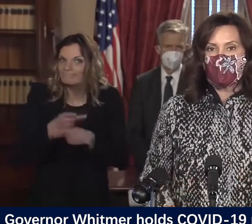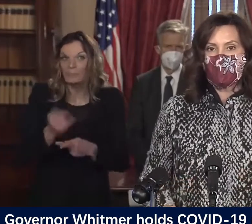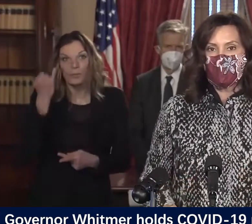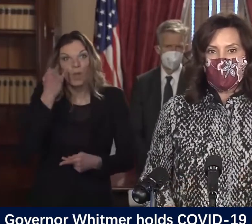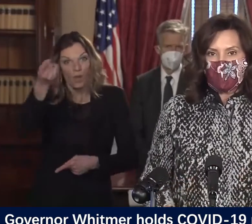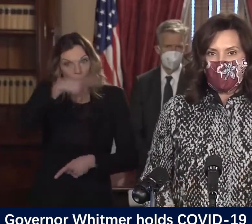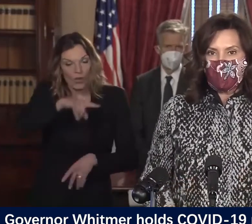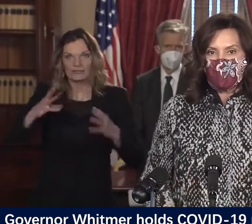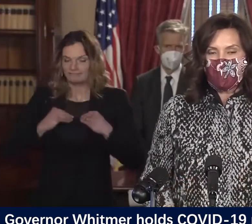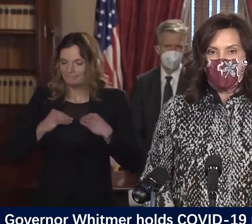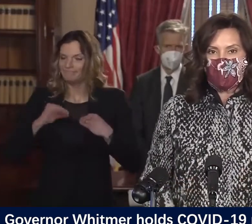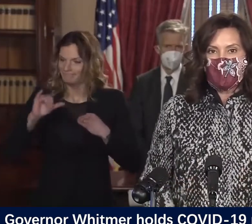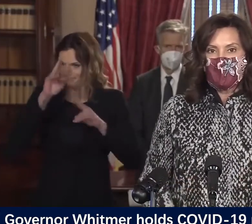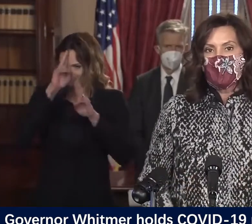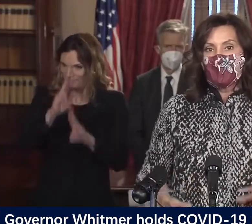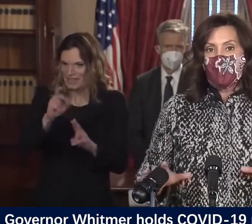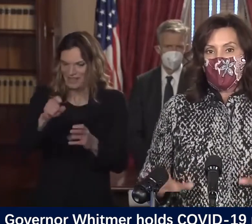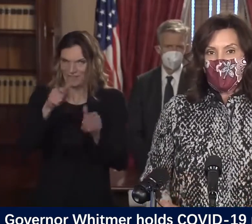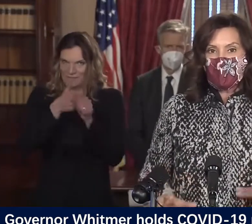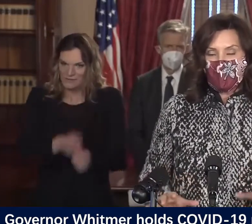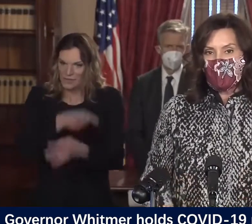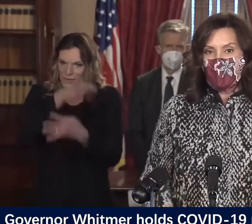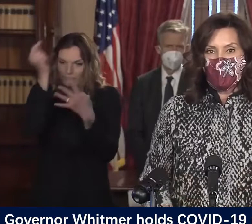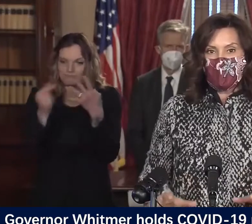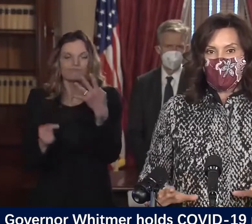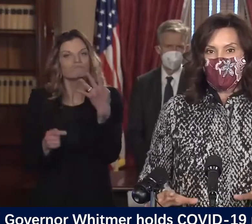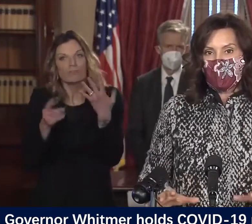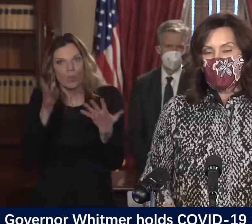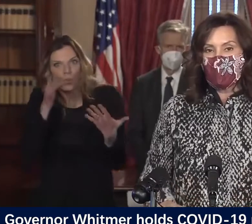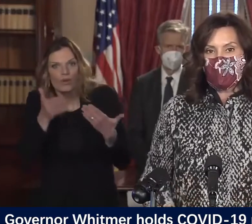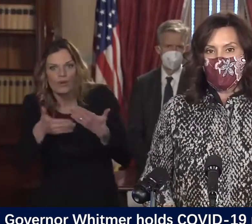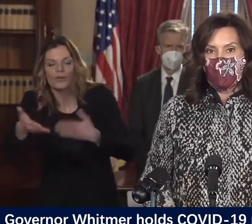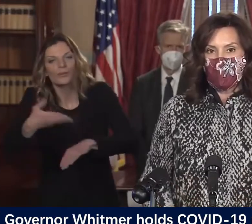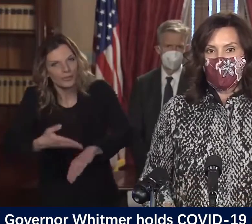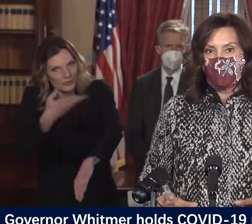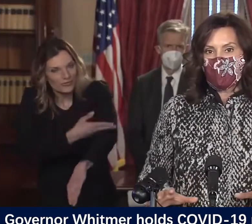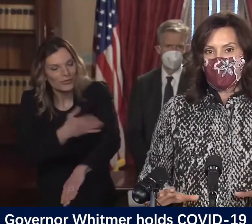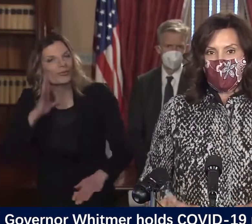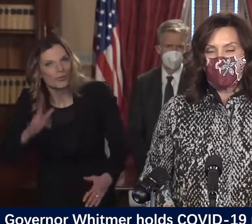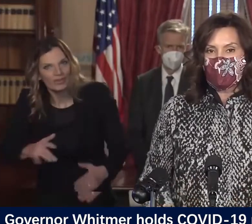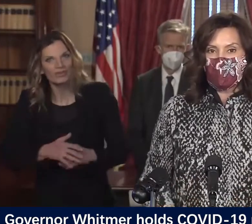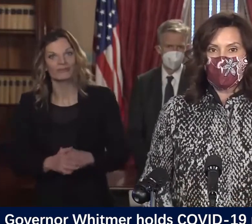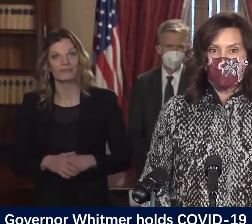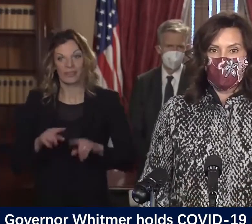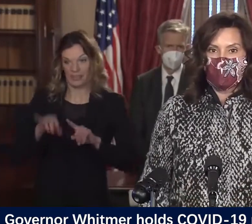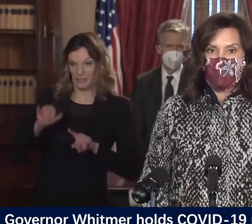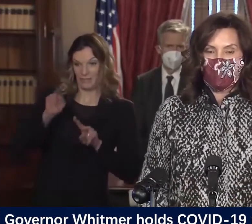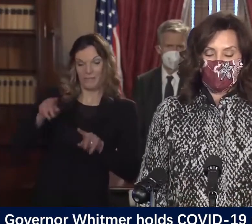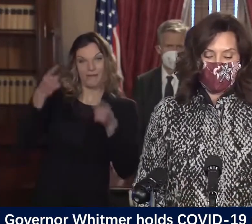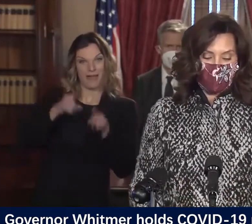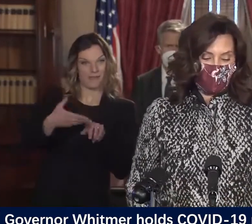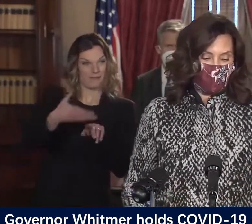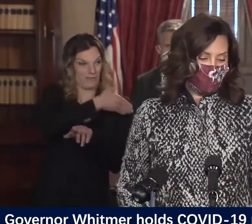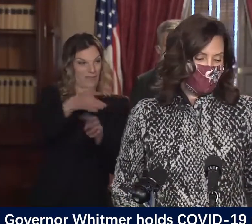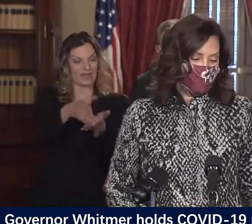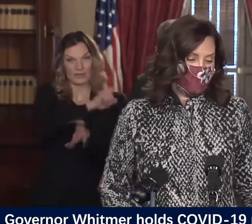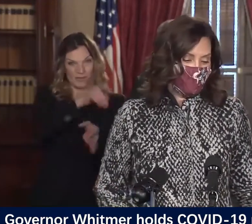better position to re-engage some things. But right now is a precarious moment, and it was a reckless thing to do last week.